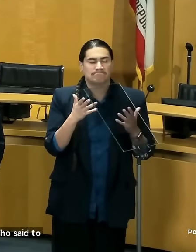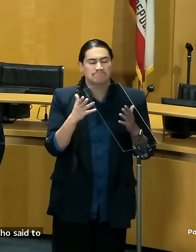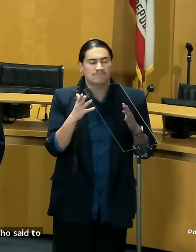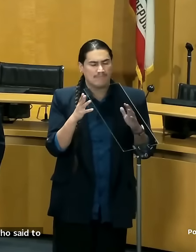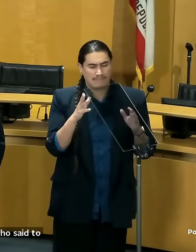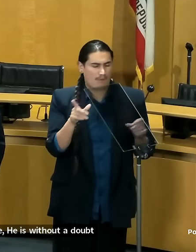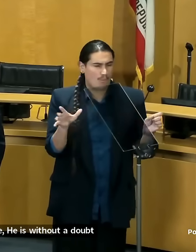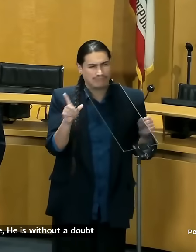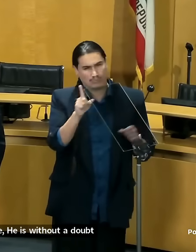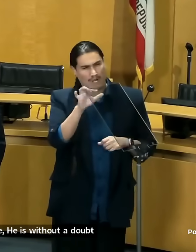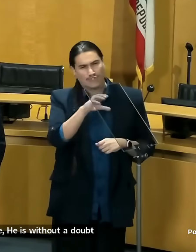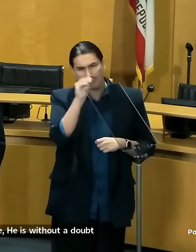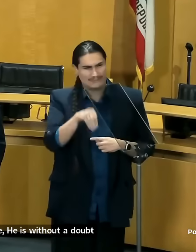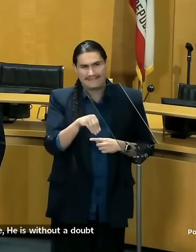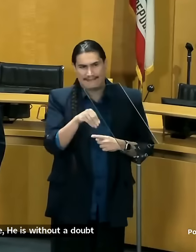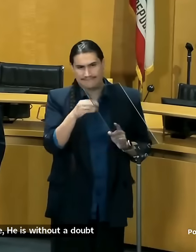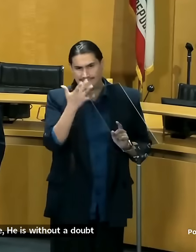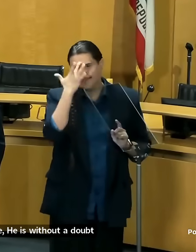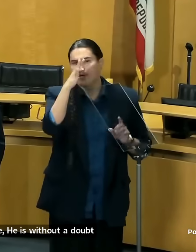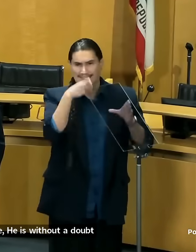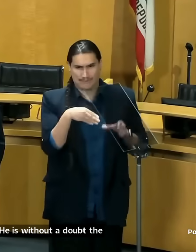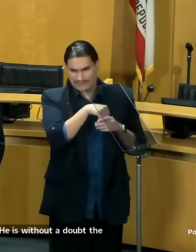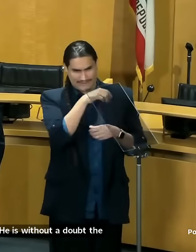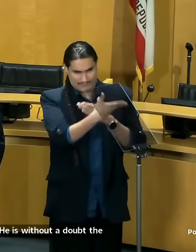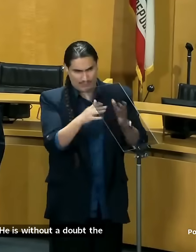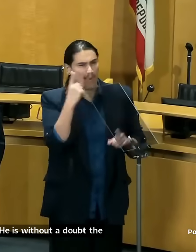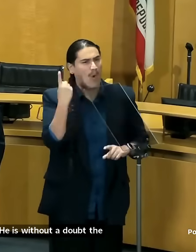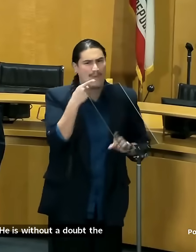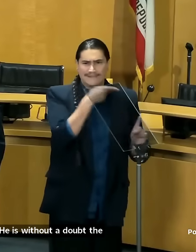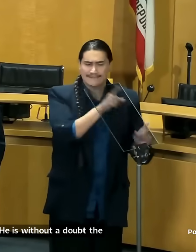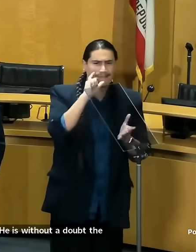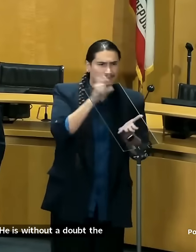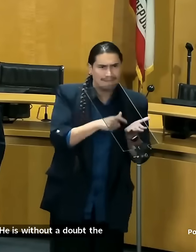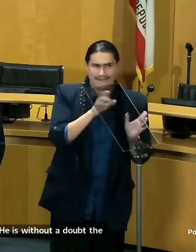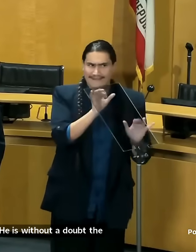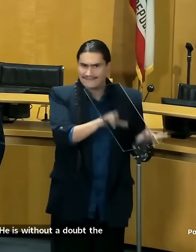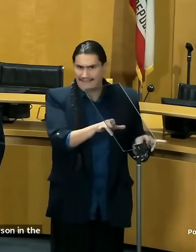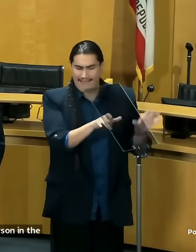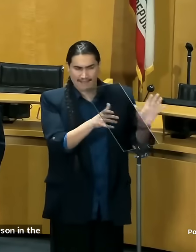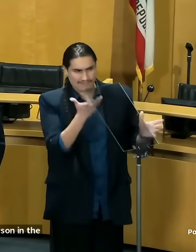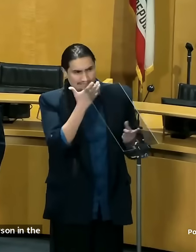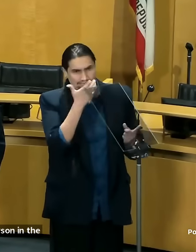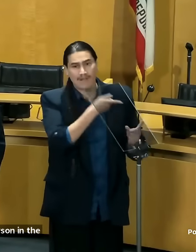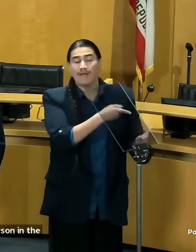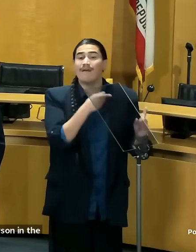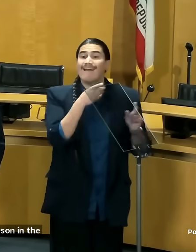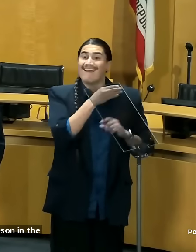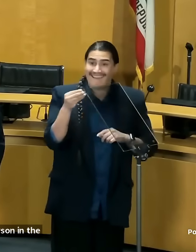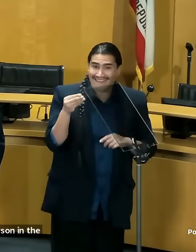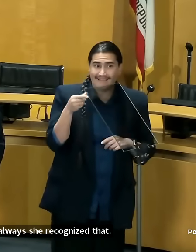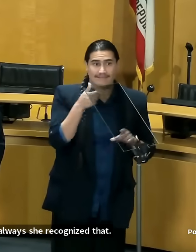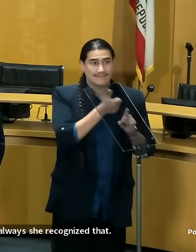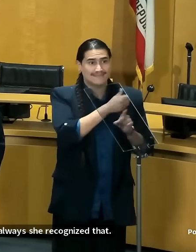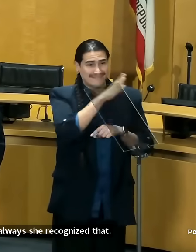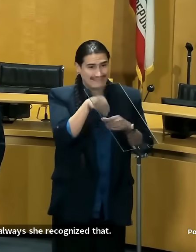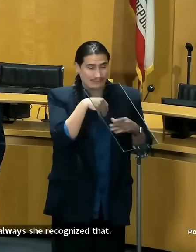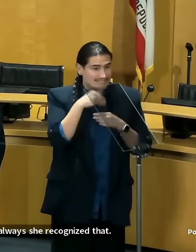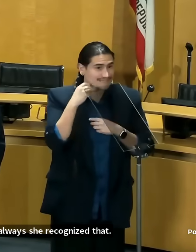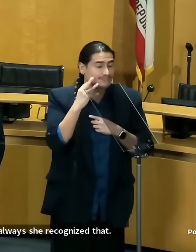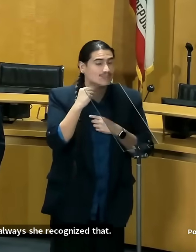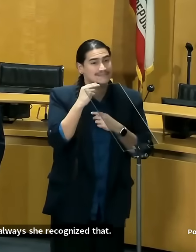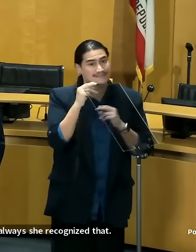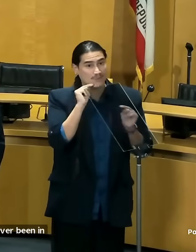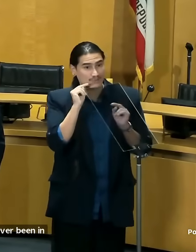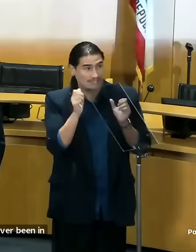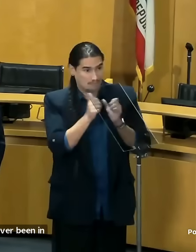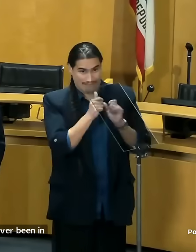doubt the smartest person in the room. Always, she recognized that. And having never been in a negotiating room with